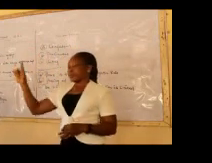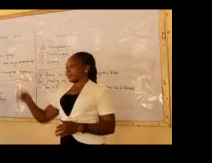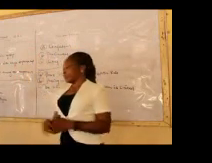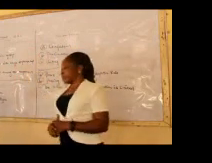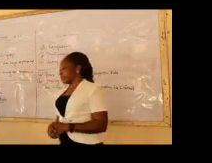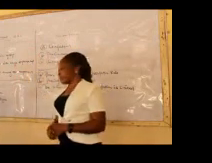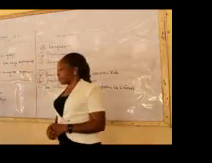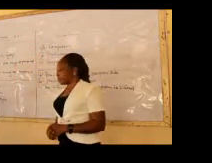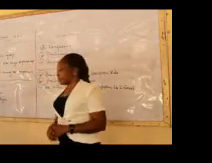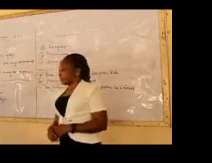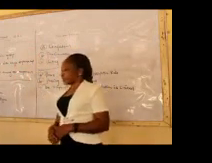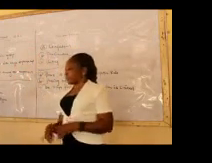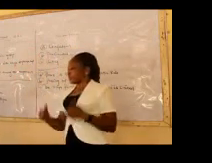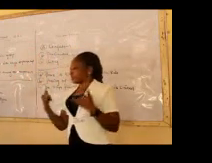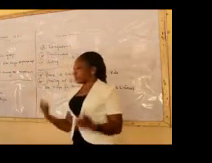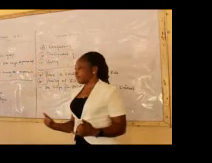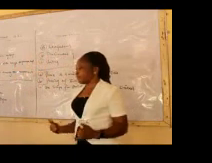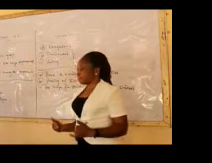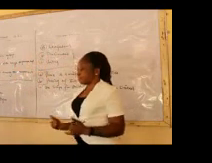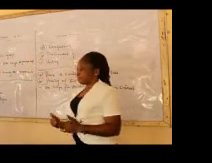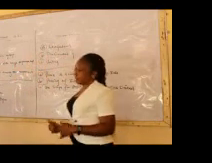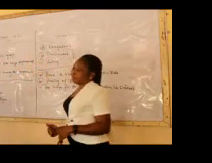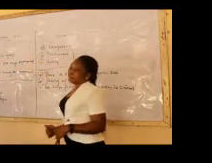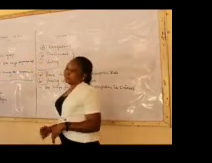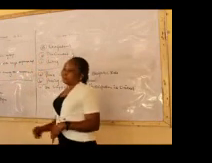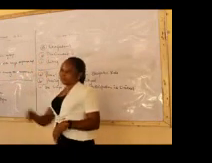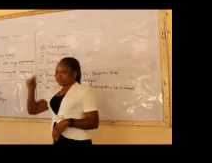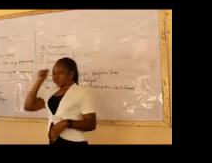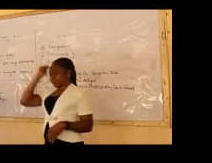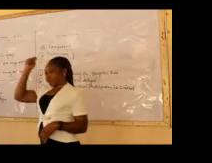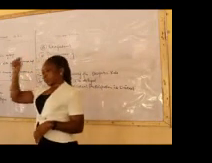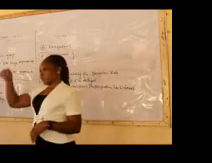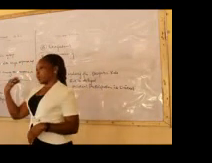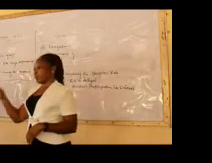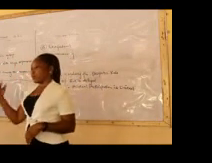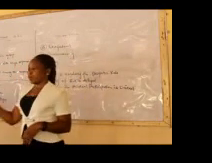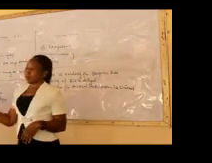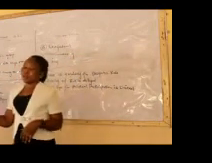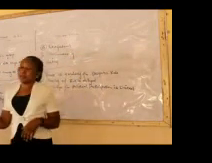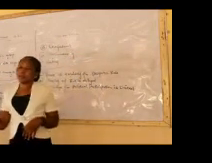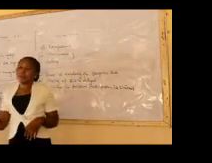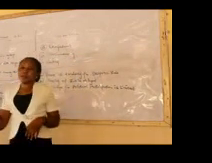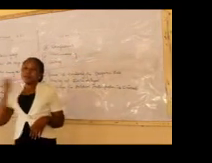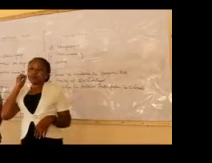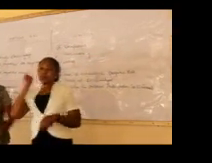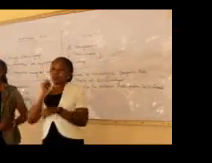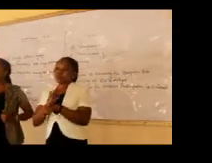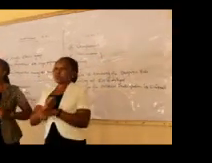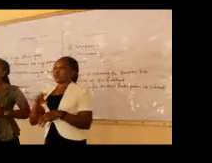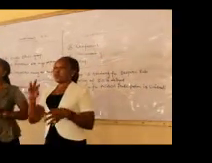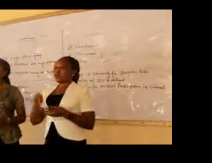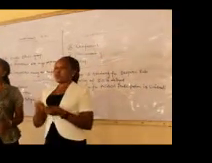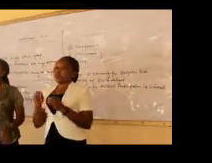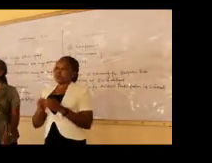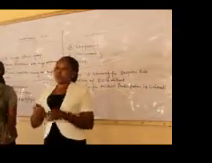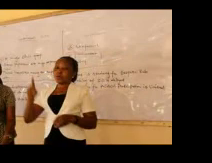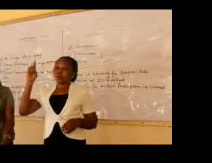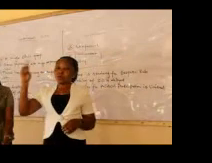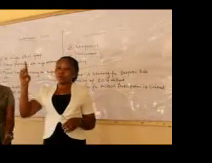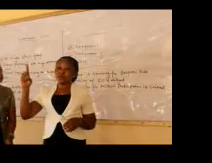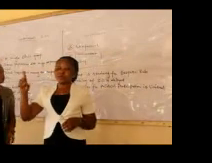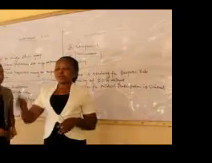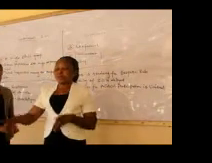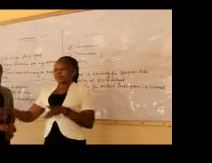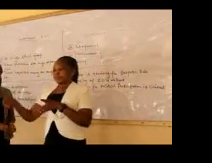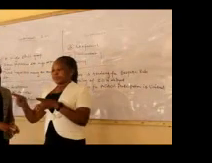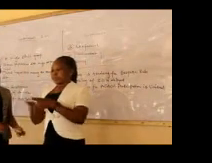Then let us see the theoretical aspects of the assignment I gave you. Number 1, I said you should define a